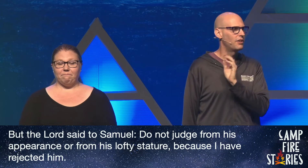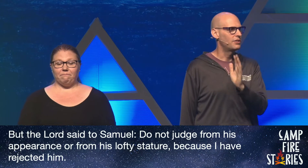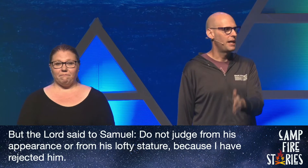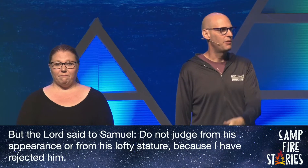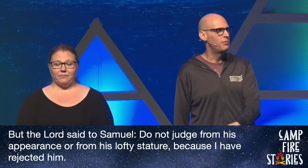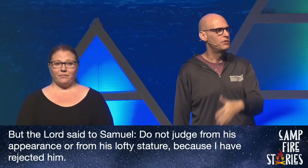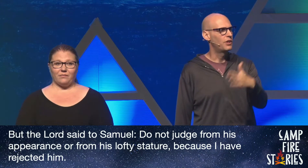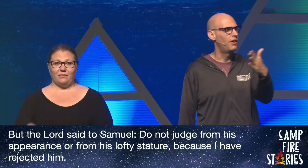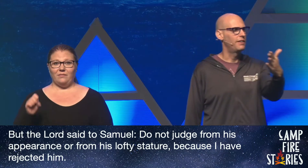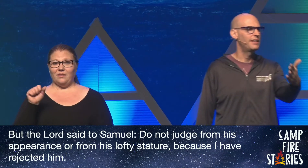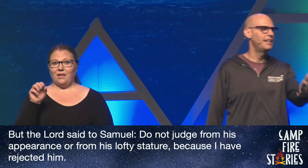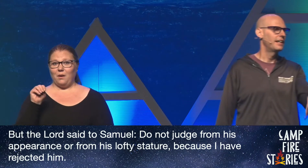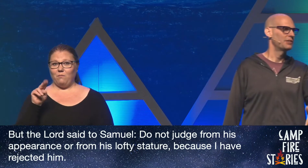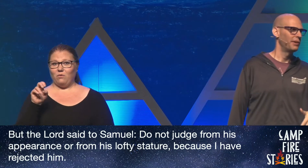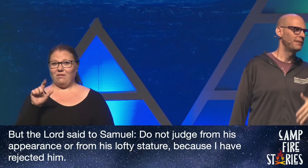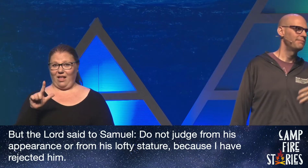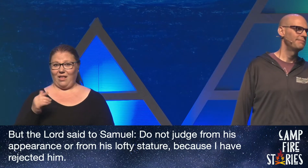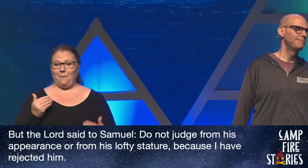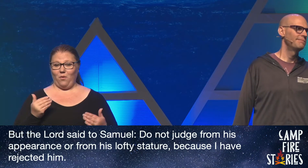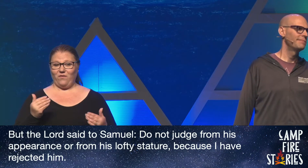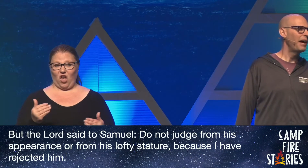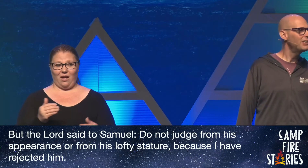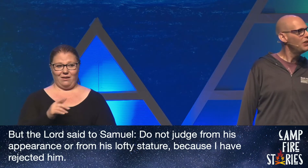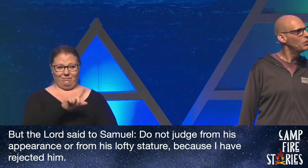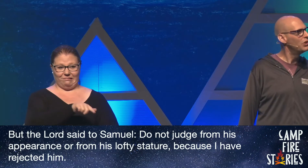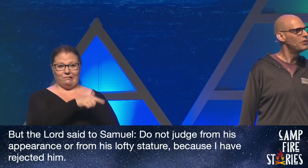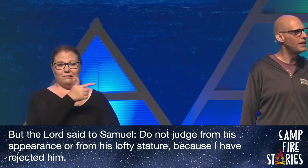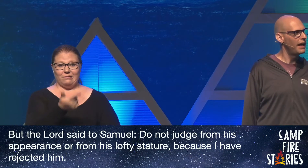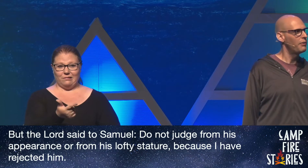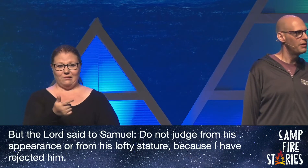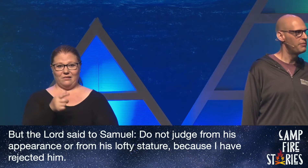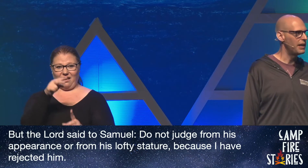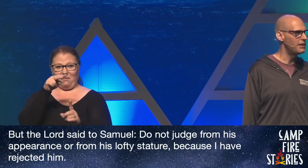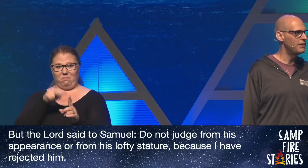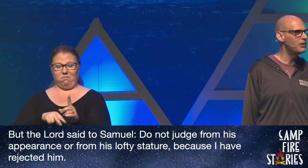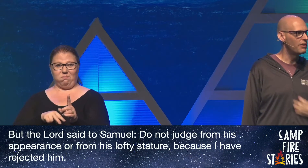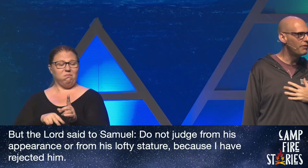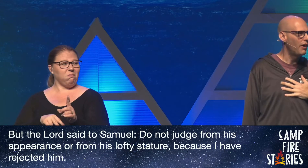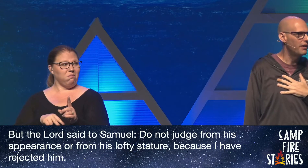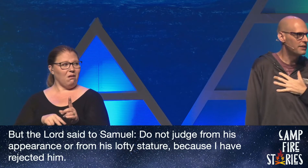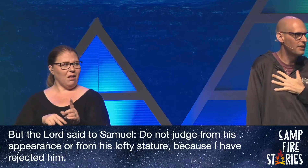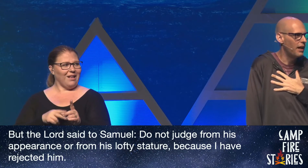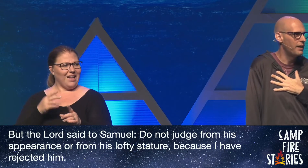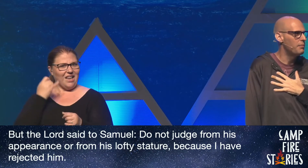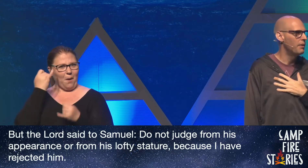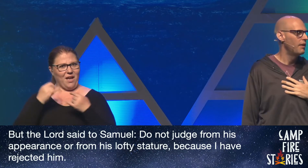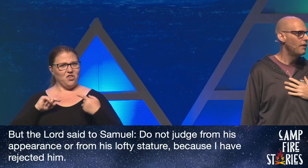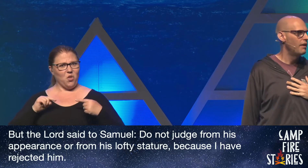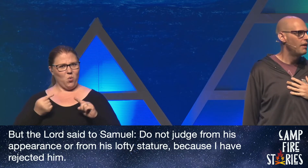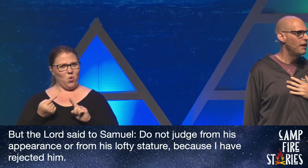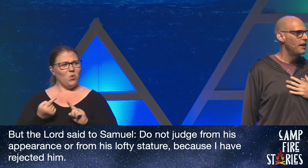And so Samuel moves on to the next one. Imagine the wound that would have made you to felt as